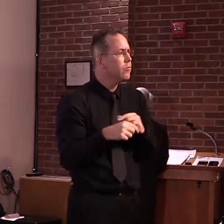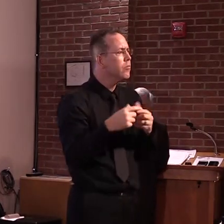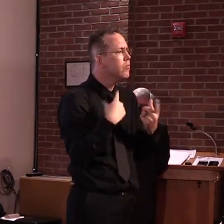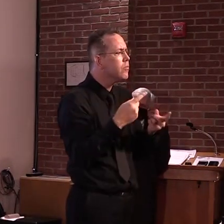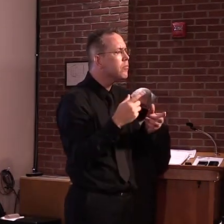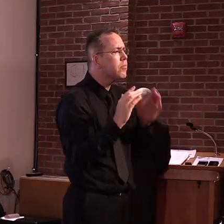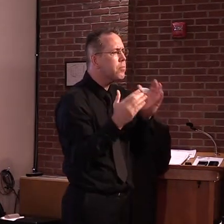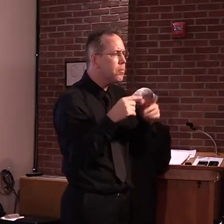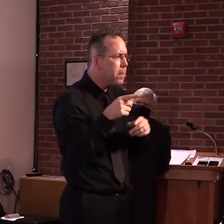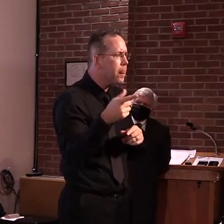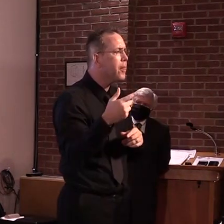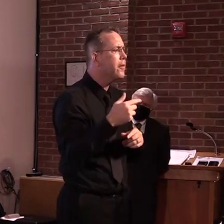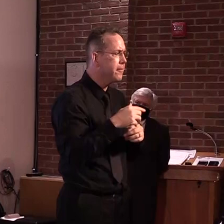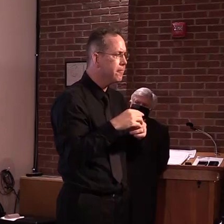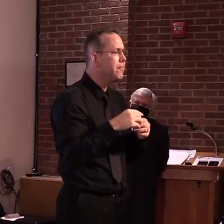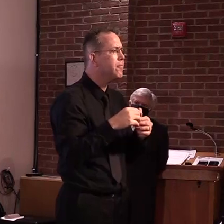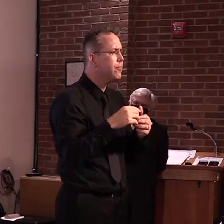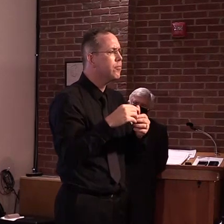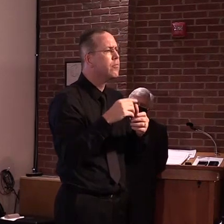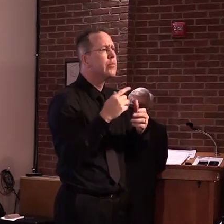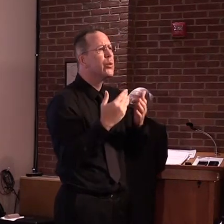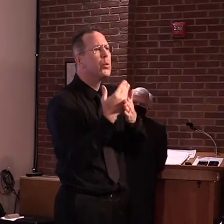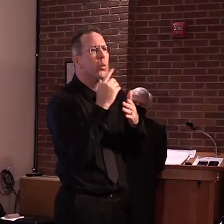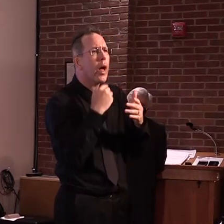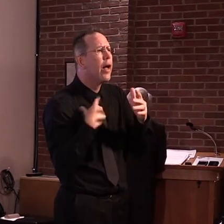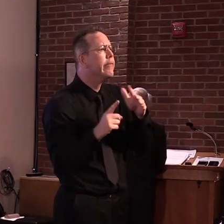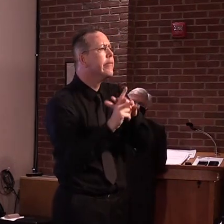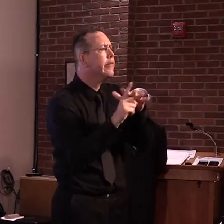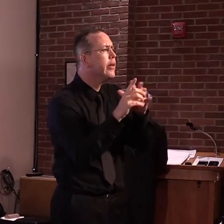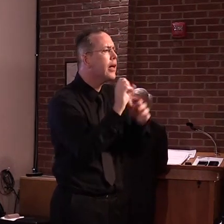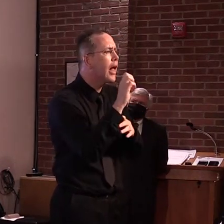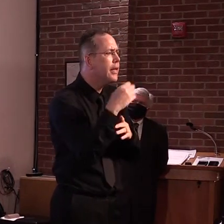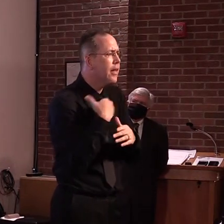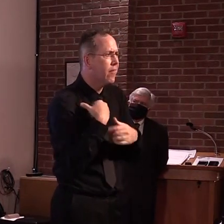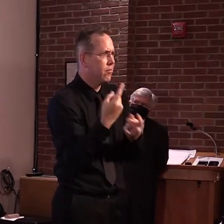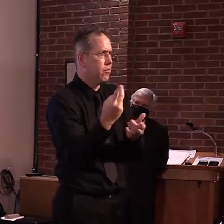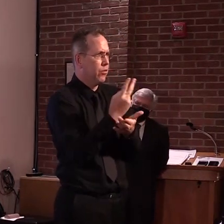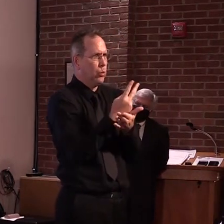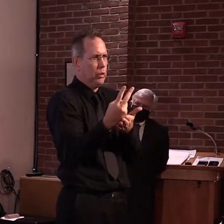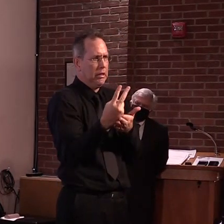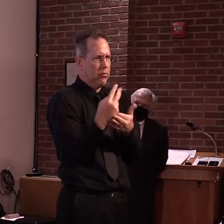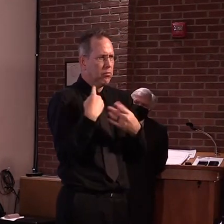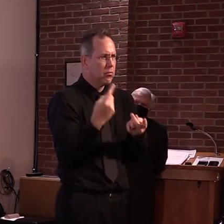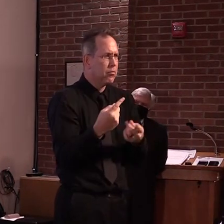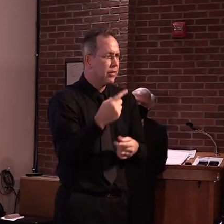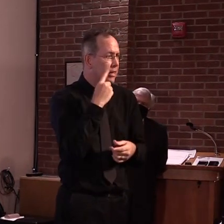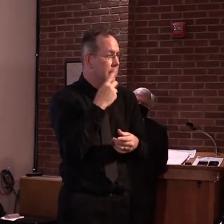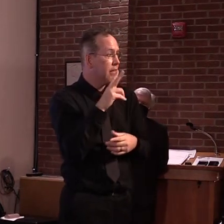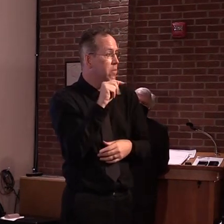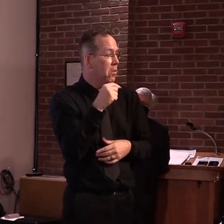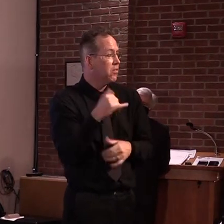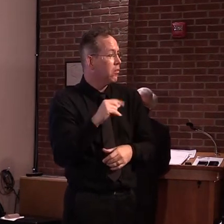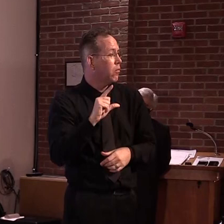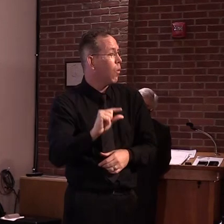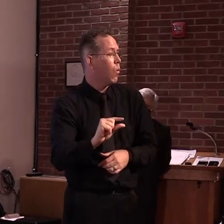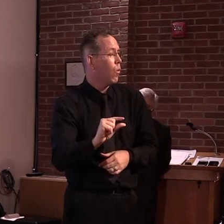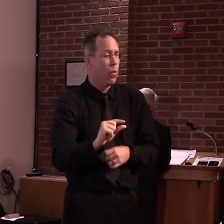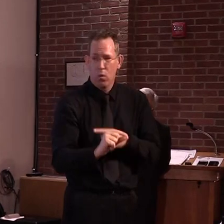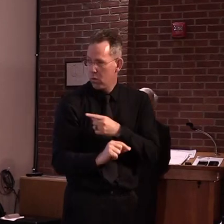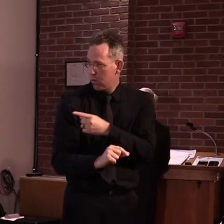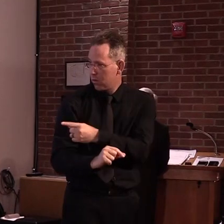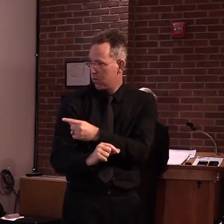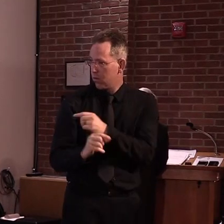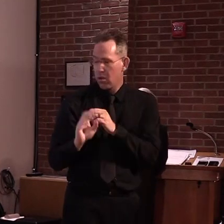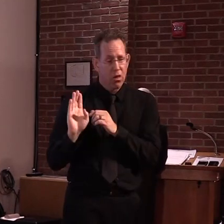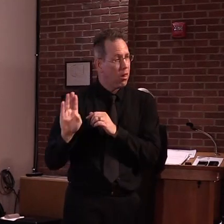of our northeastern states. Again, you can see the relative number of cases Vermont has compared to our neighbors. But again, looking at